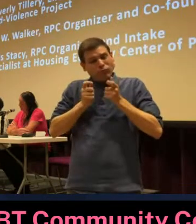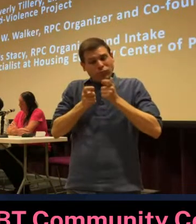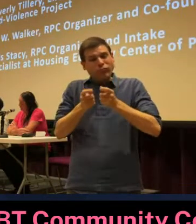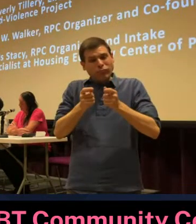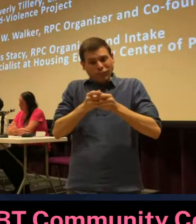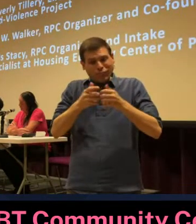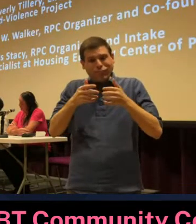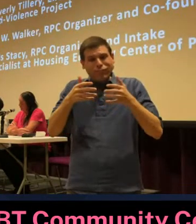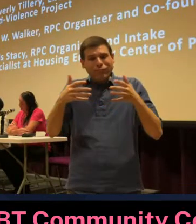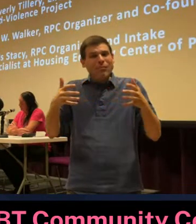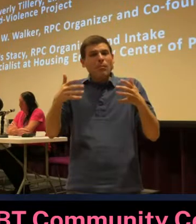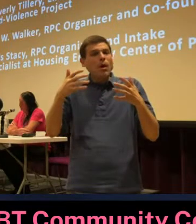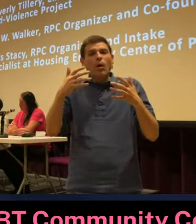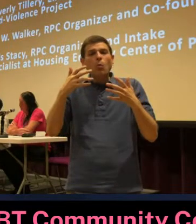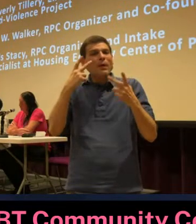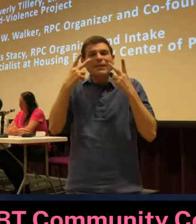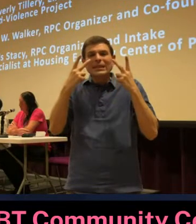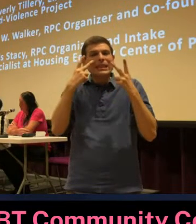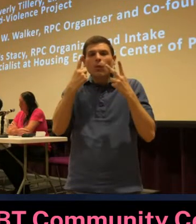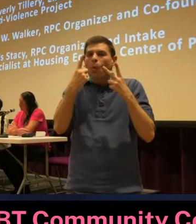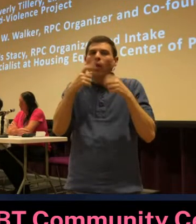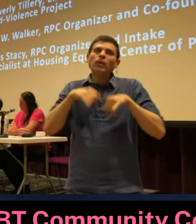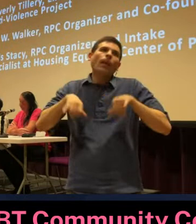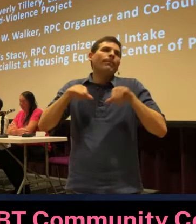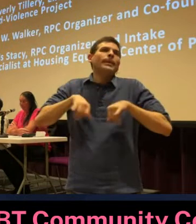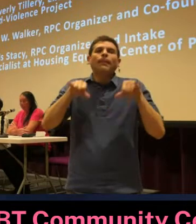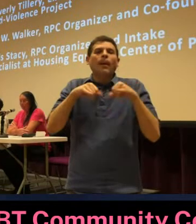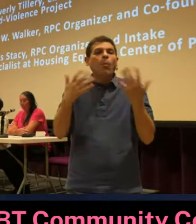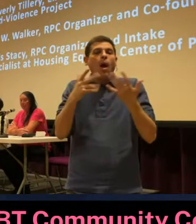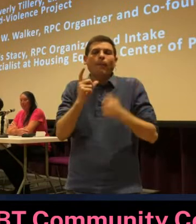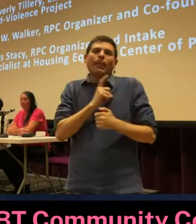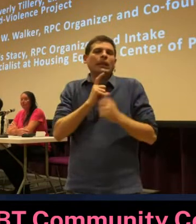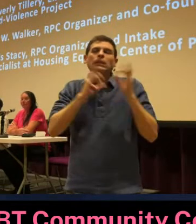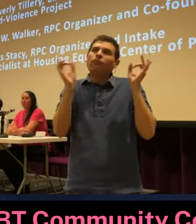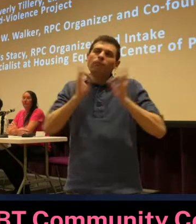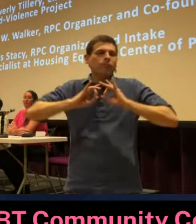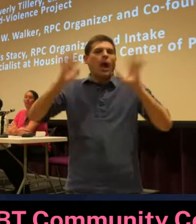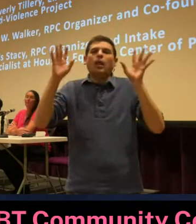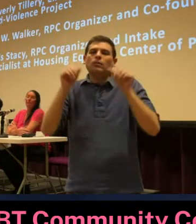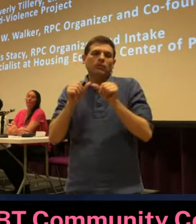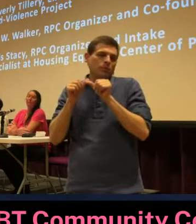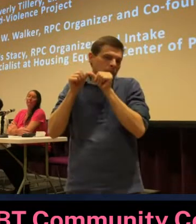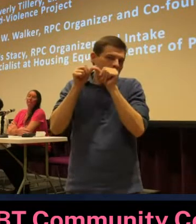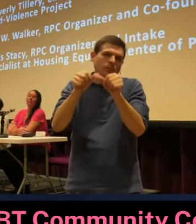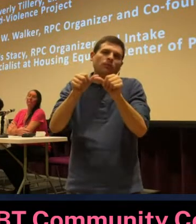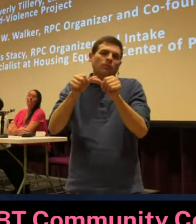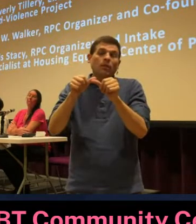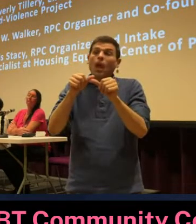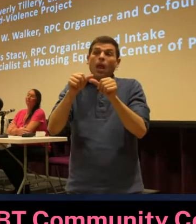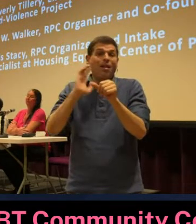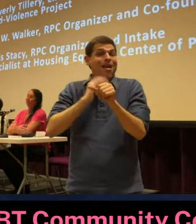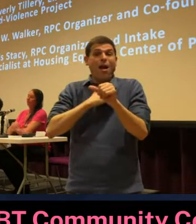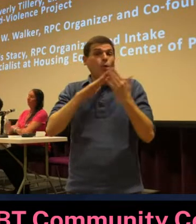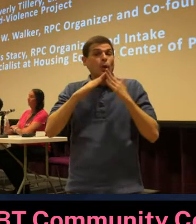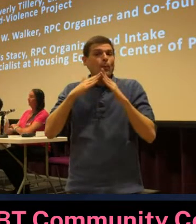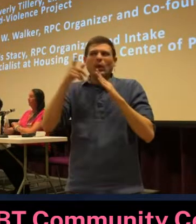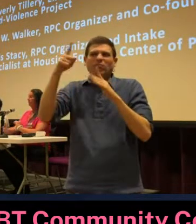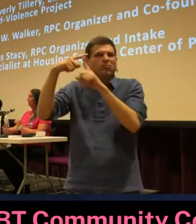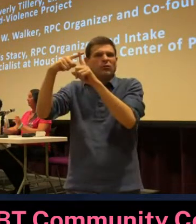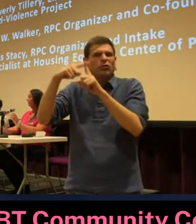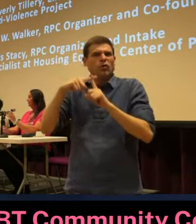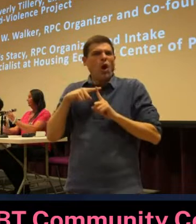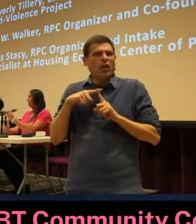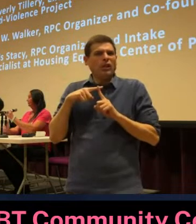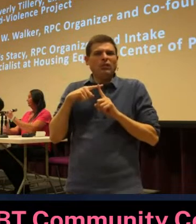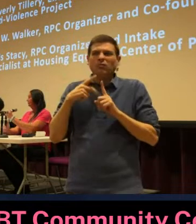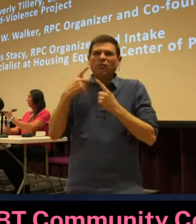know police violence hasn't gone away. Our community continues to be targeted by police in a number of